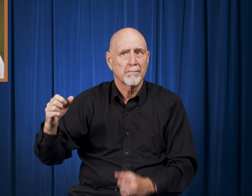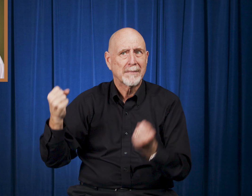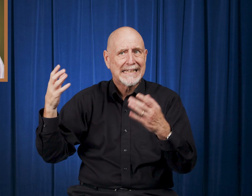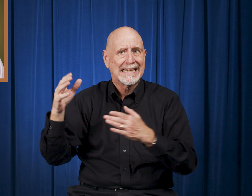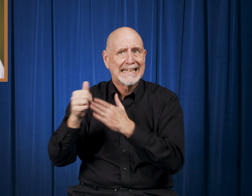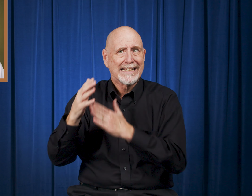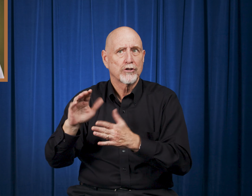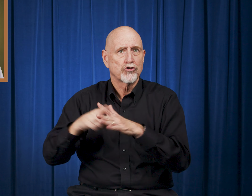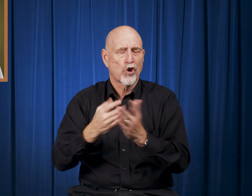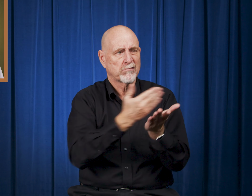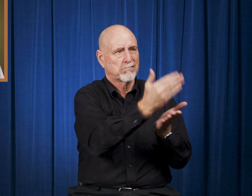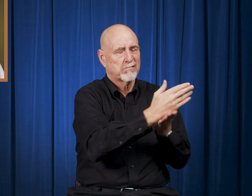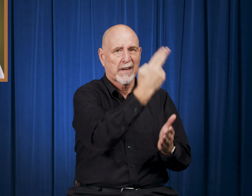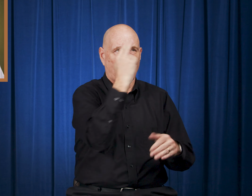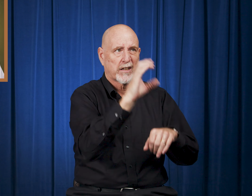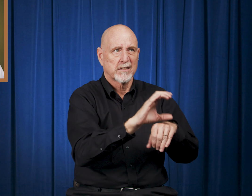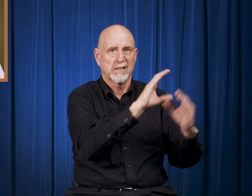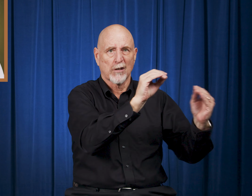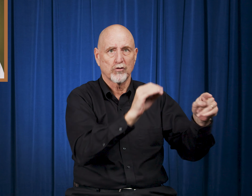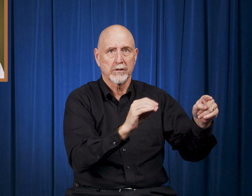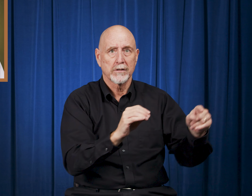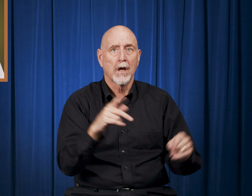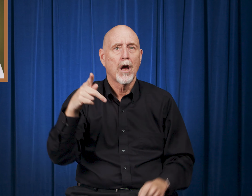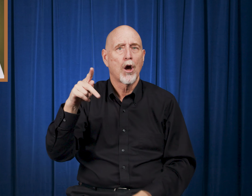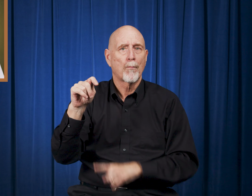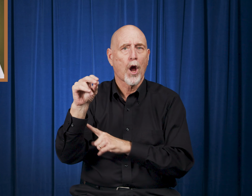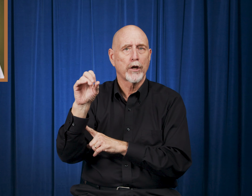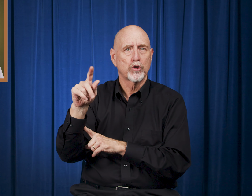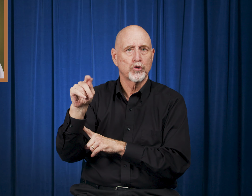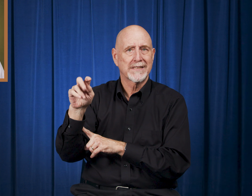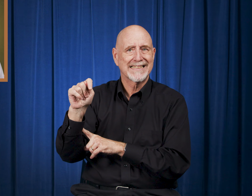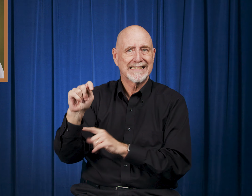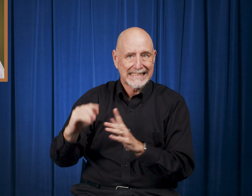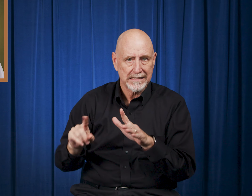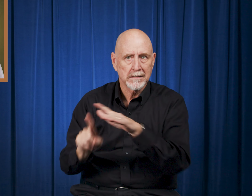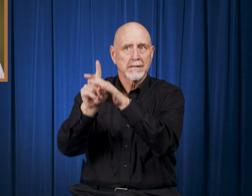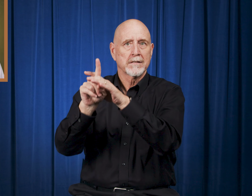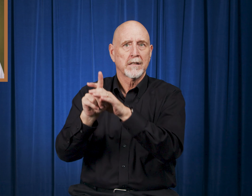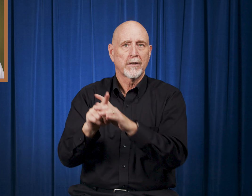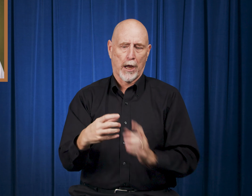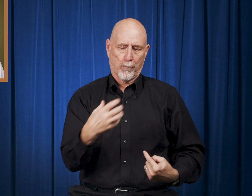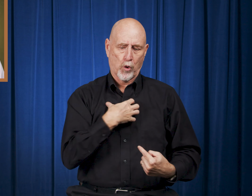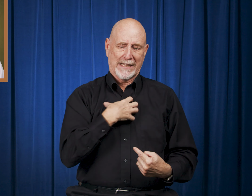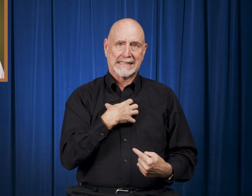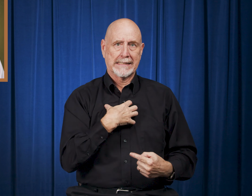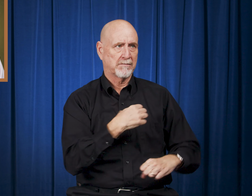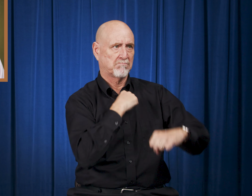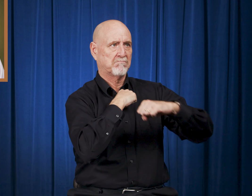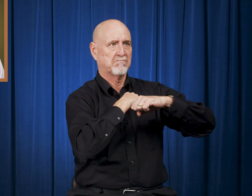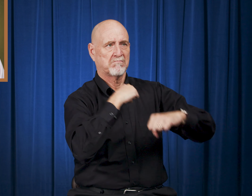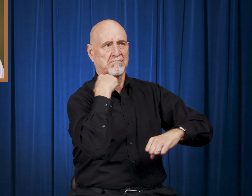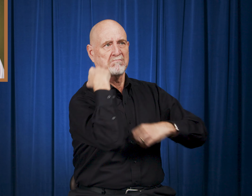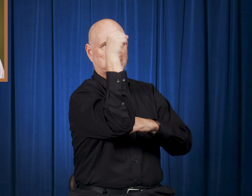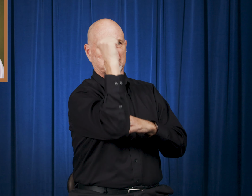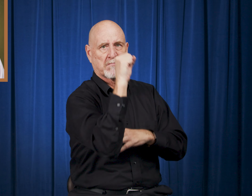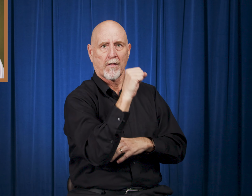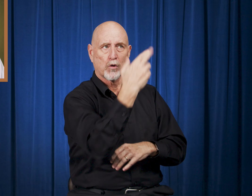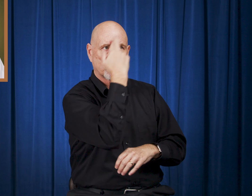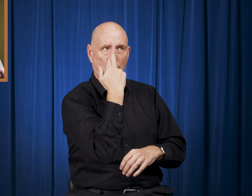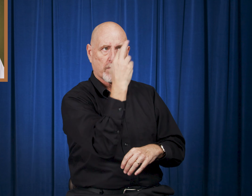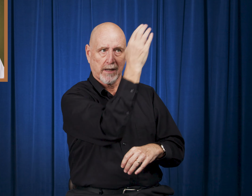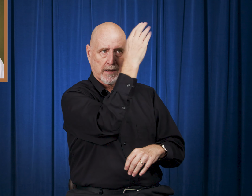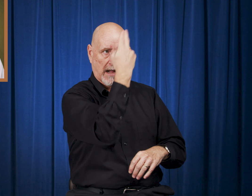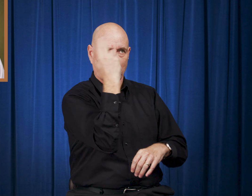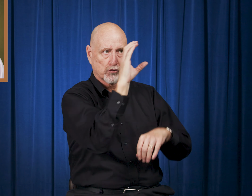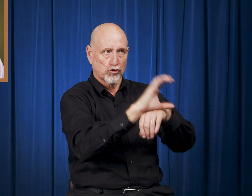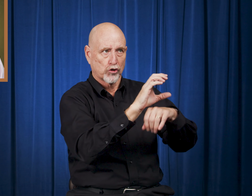The name Protestant appeared as people protested and resisted in those imperial edicts, which precipitated many to leave that church and